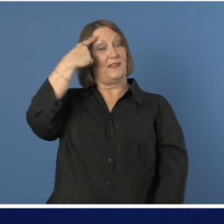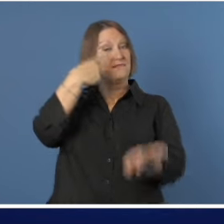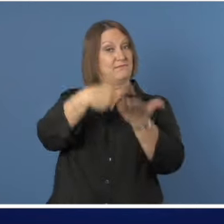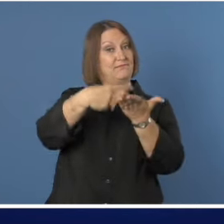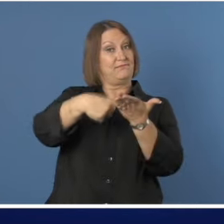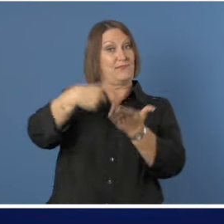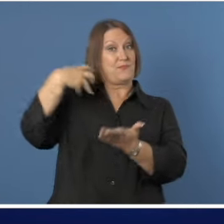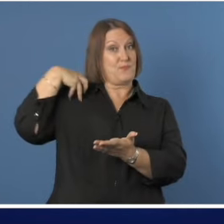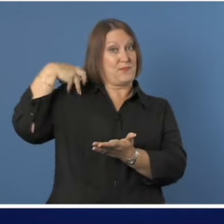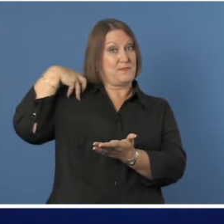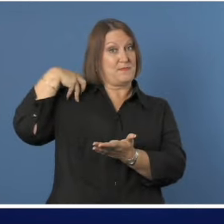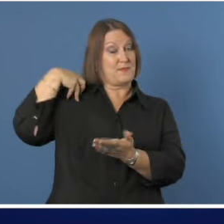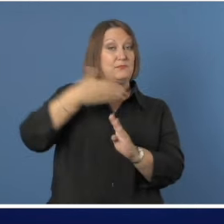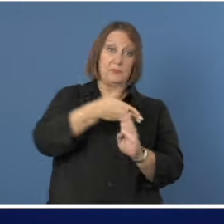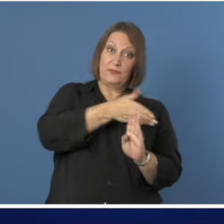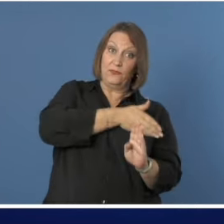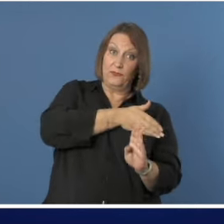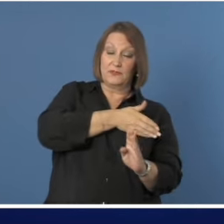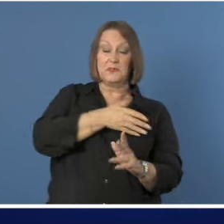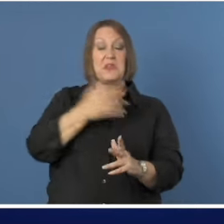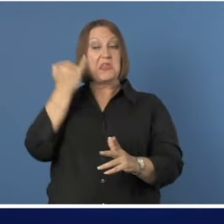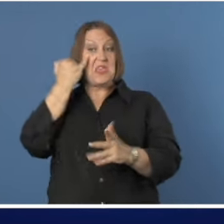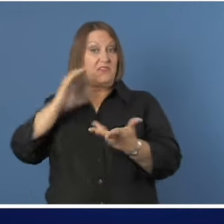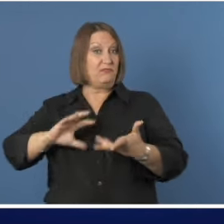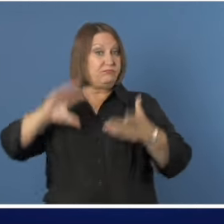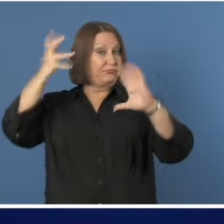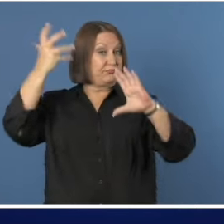Find out if you can work from home.